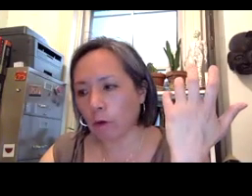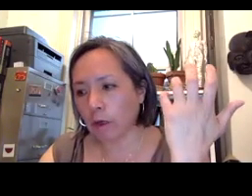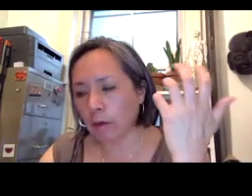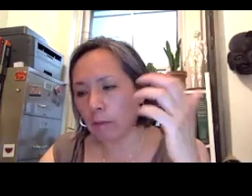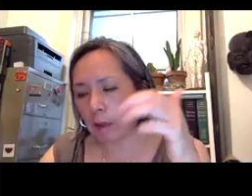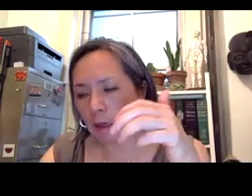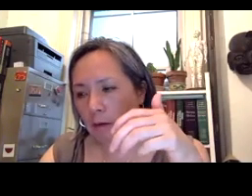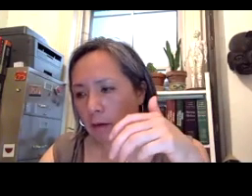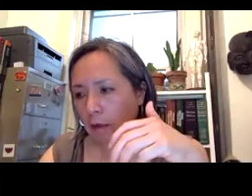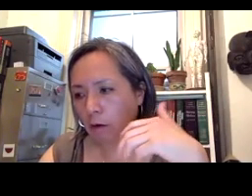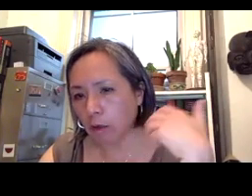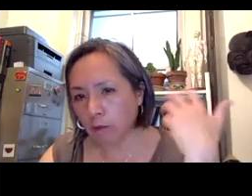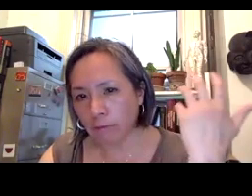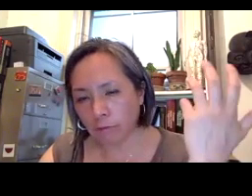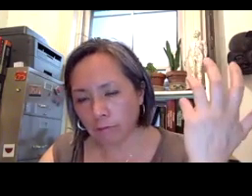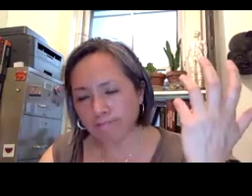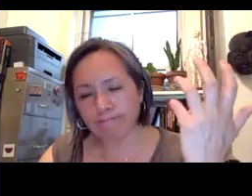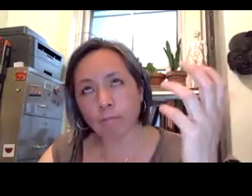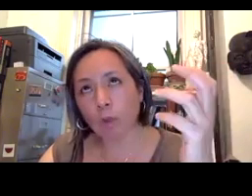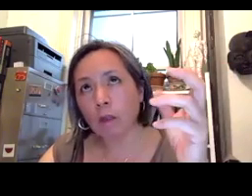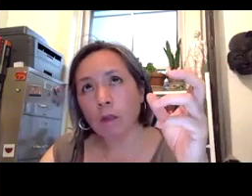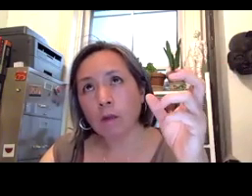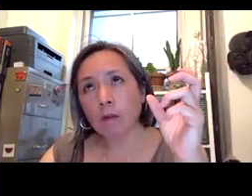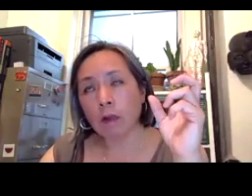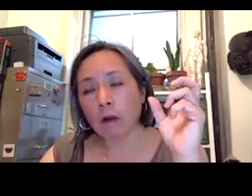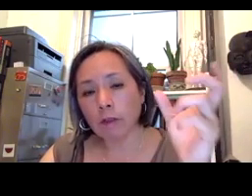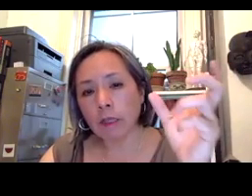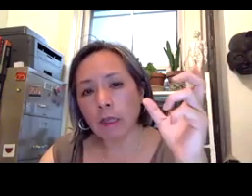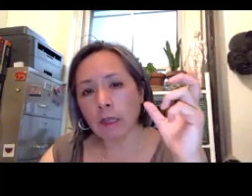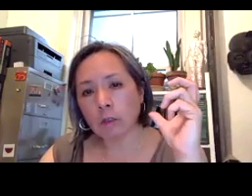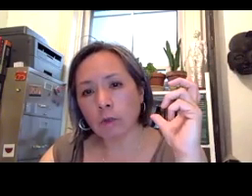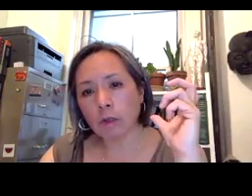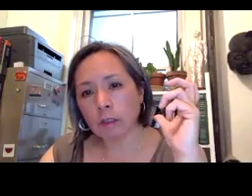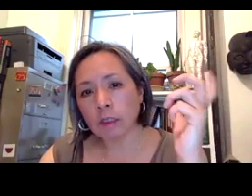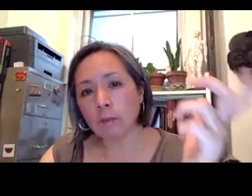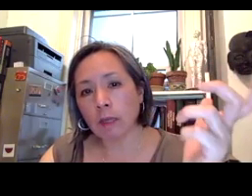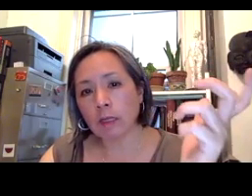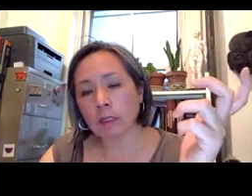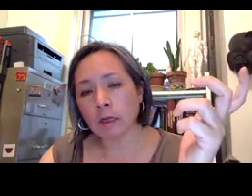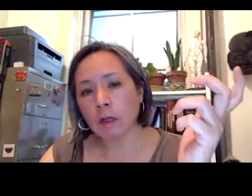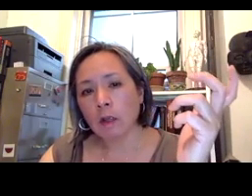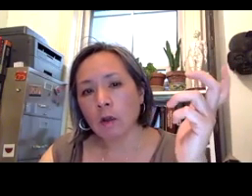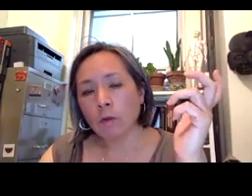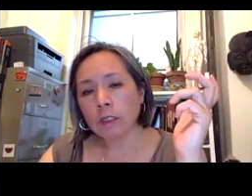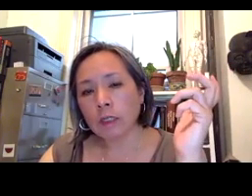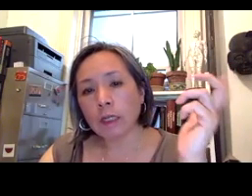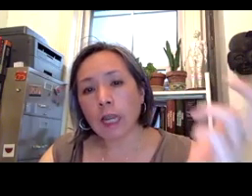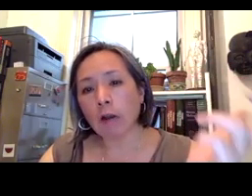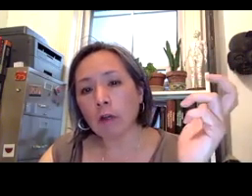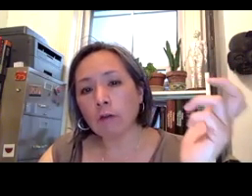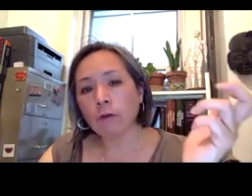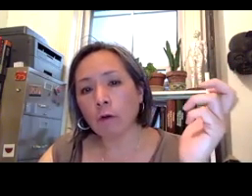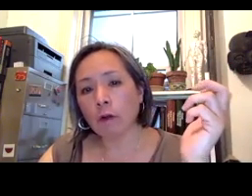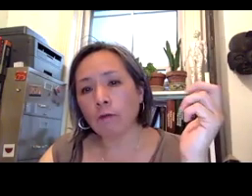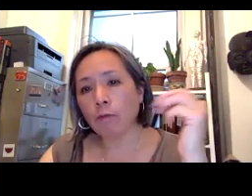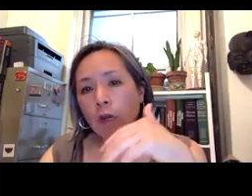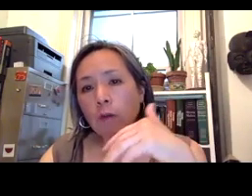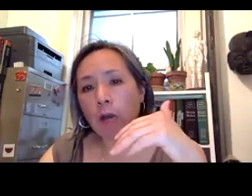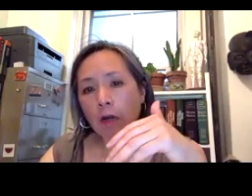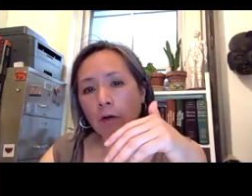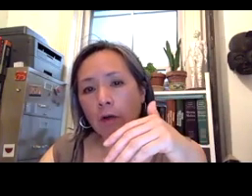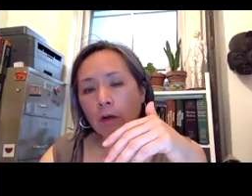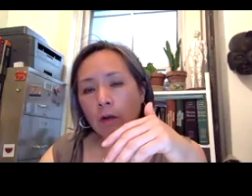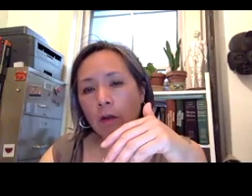carrying forward in all of our thinking, as well as in the medicine, we see a carrying forward